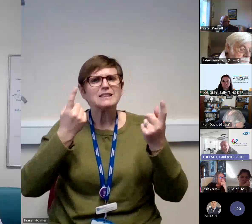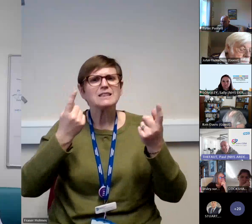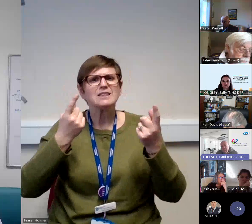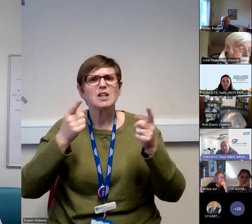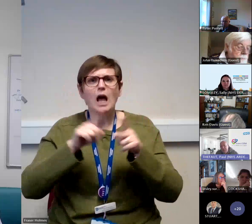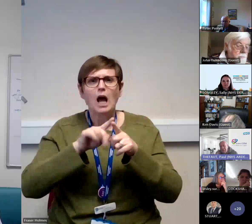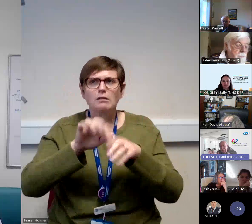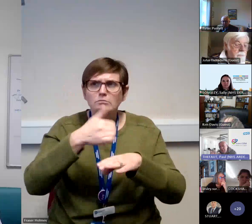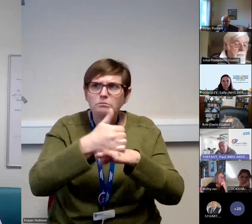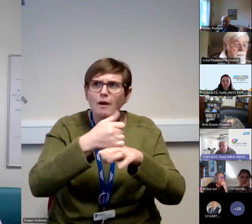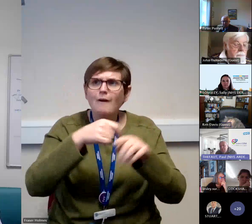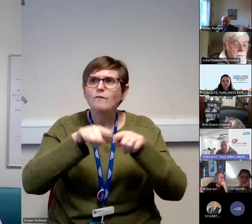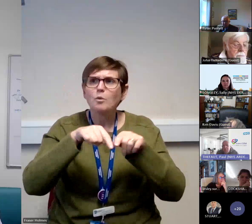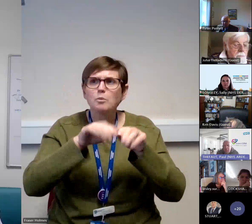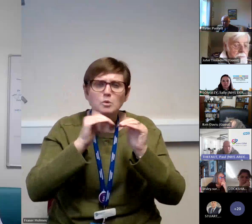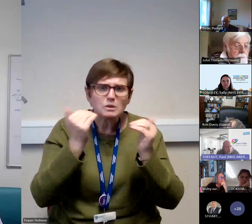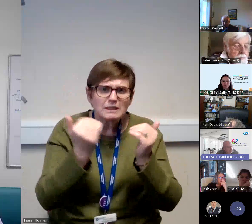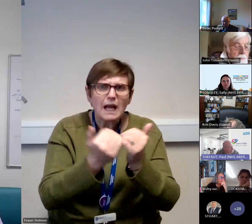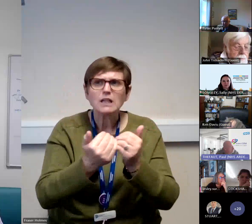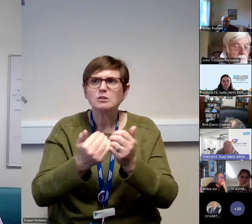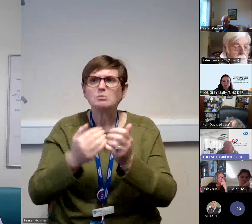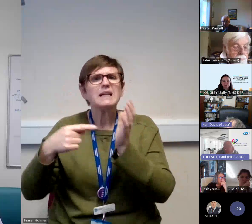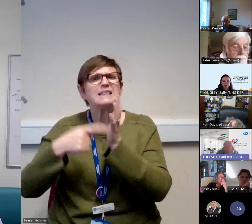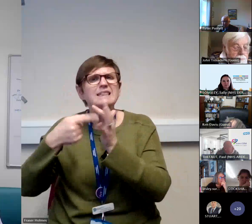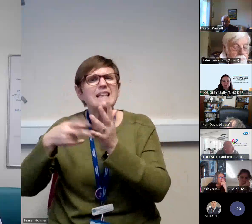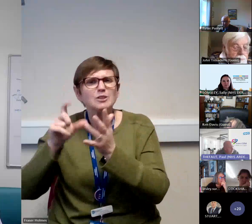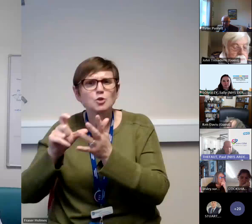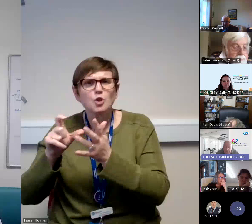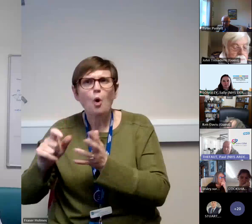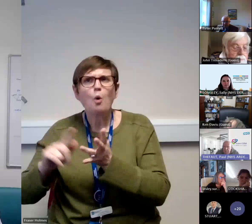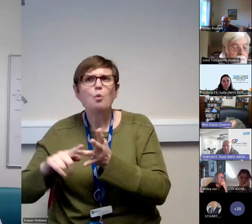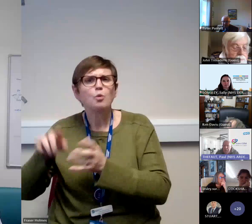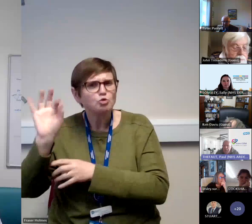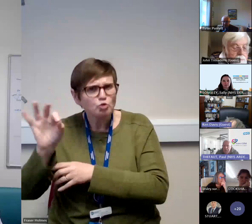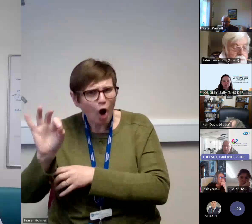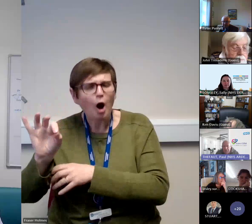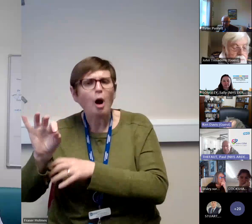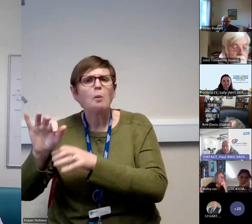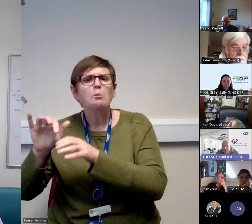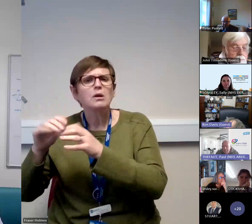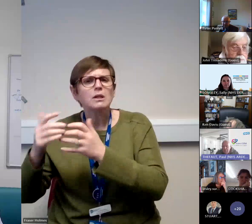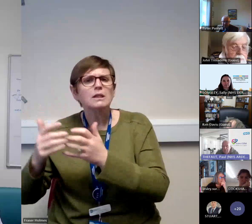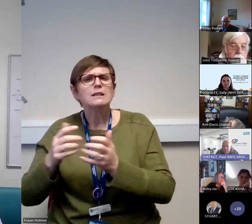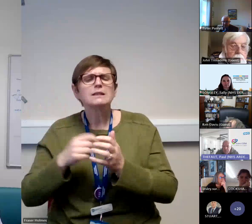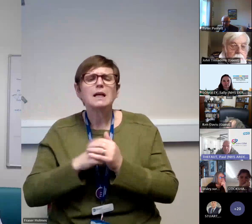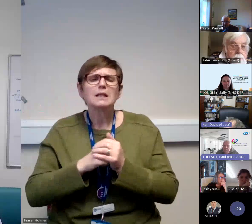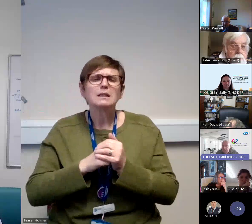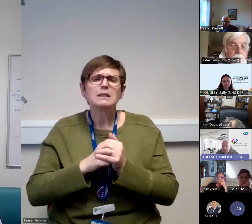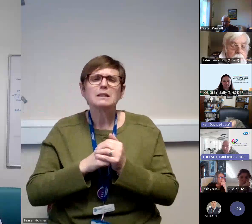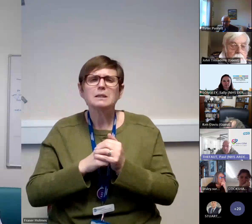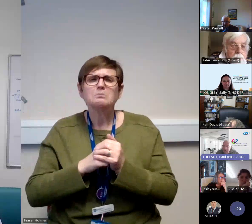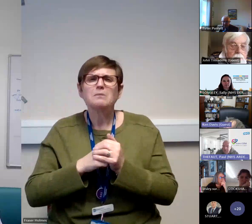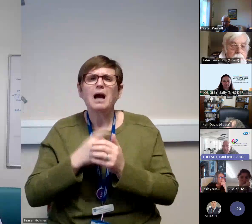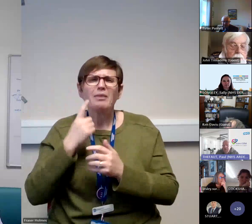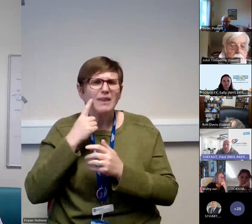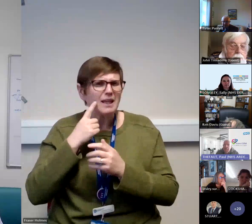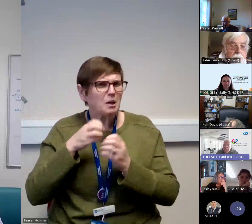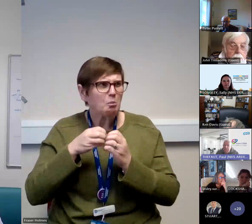stadiums and Tesco's and all those sorts of things. I think Brighton Hove Albion actually do have a testing centre